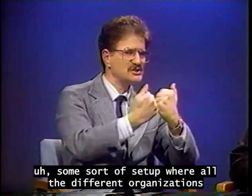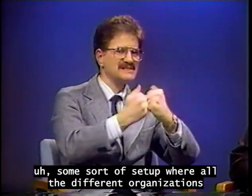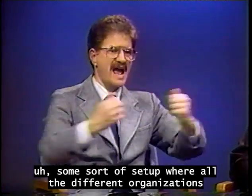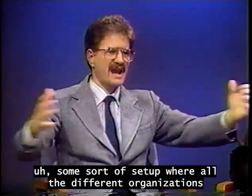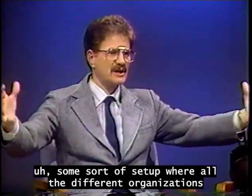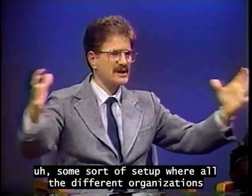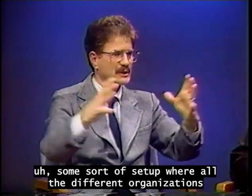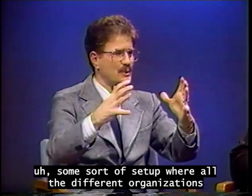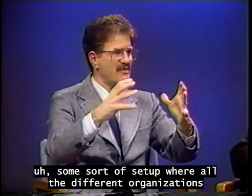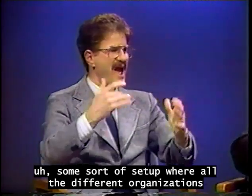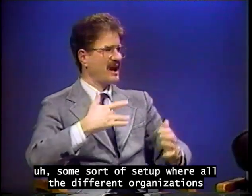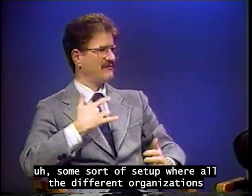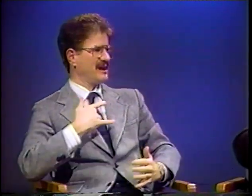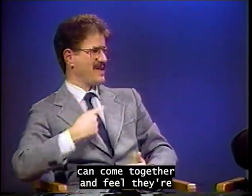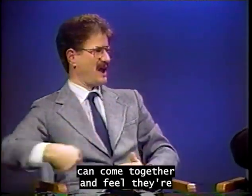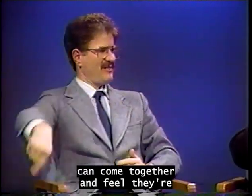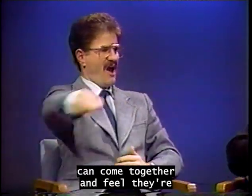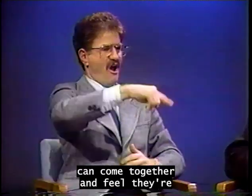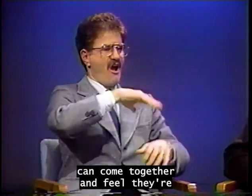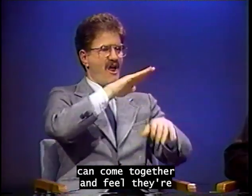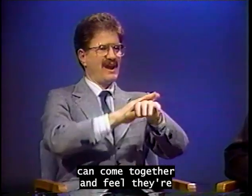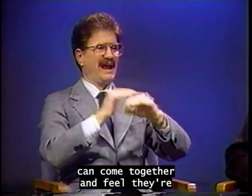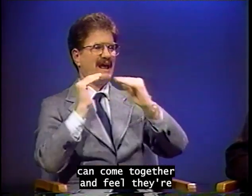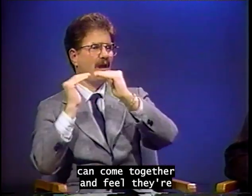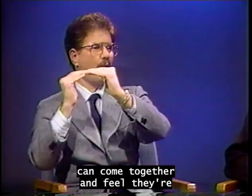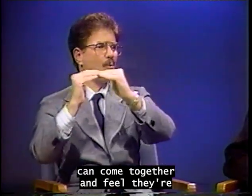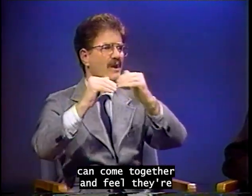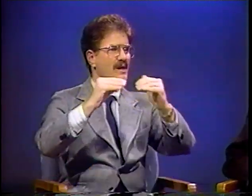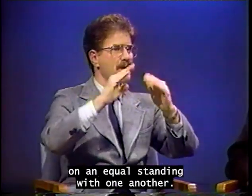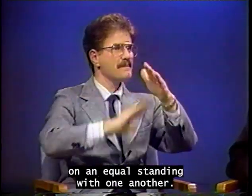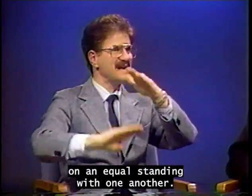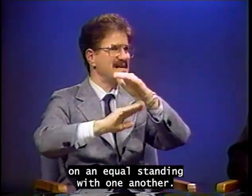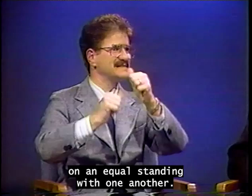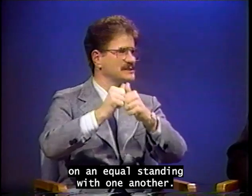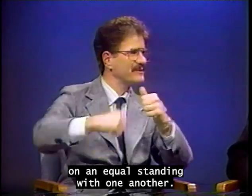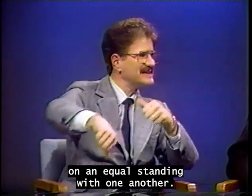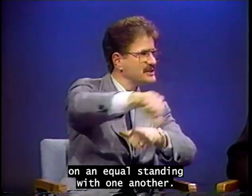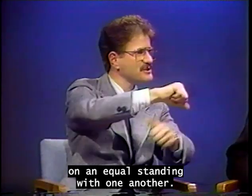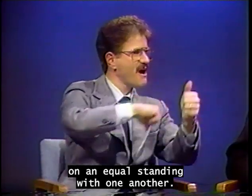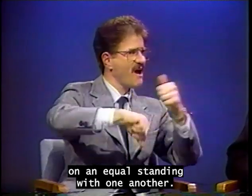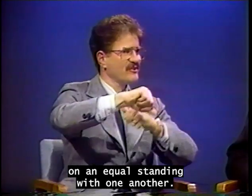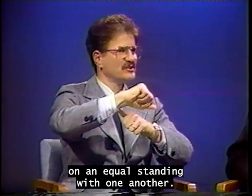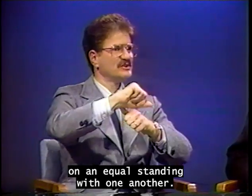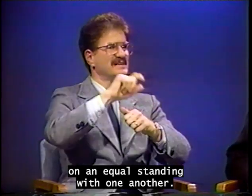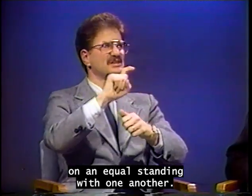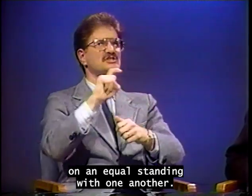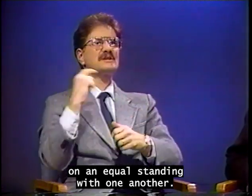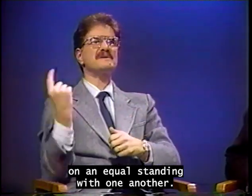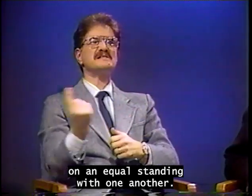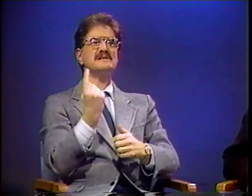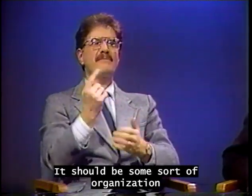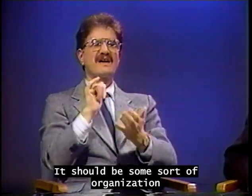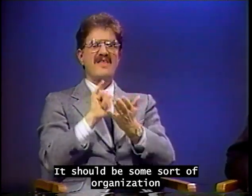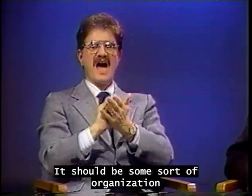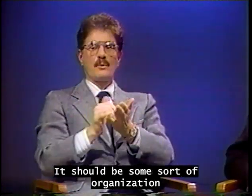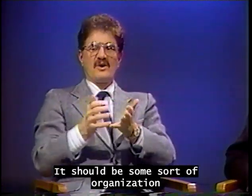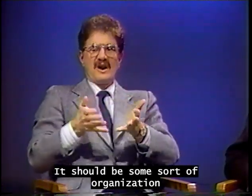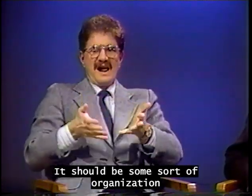Some sort of setup where all the different organizations can come together and feel they're on an equal standing with one another. It should be some sort